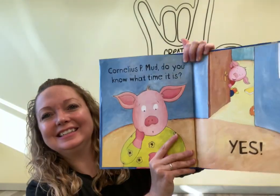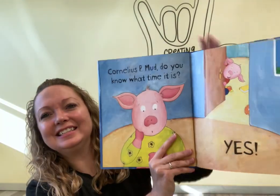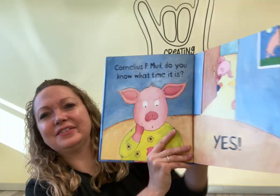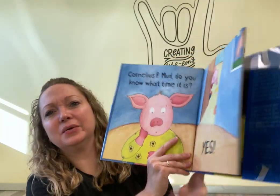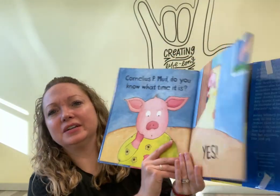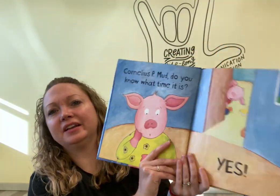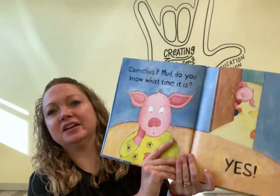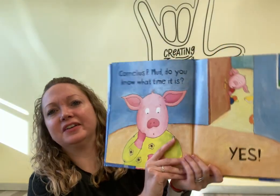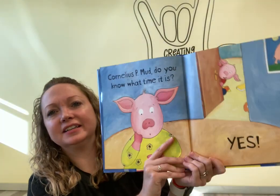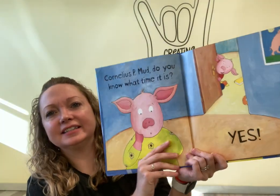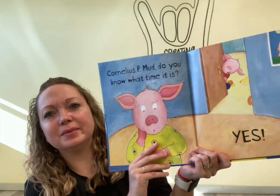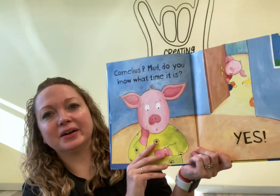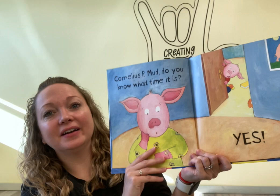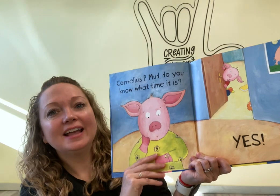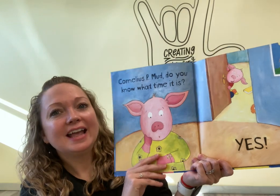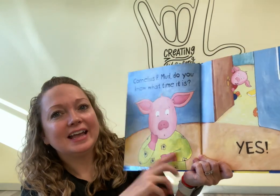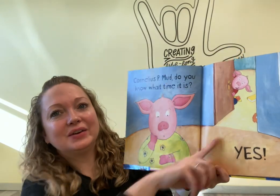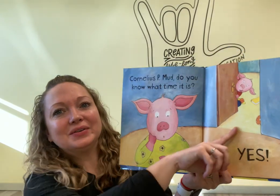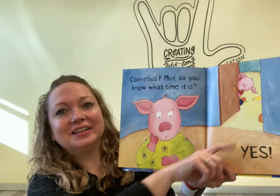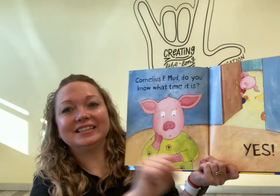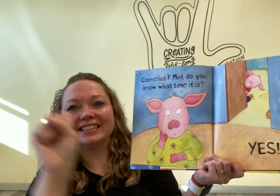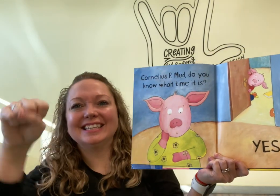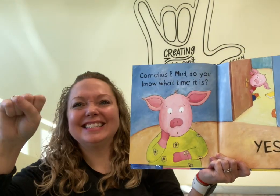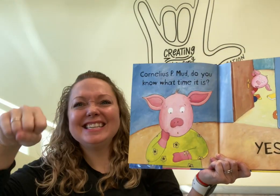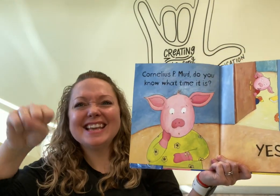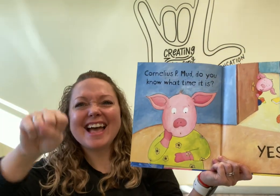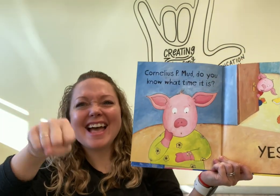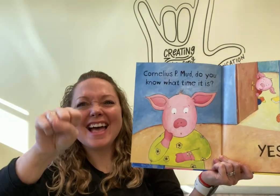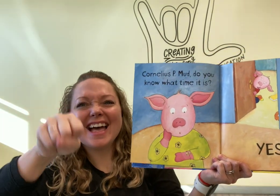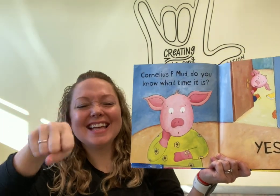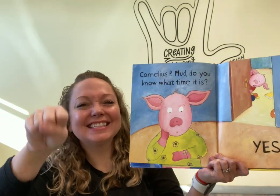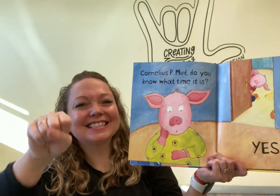I hold it down here, if I can sign better. And Cornelius says, yes.